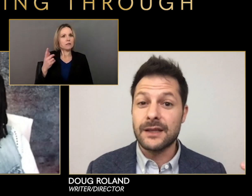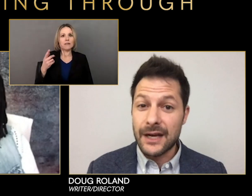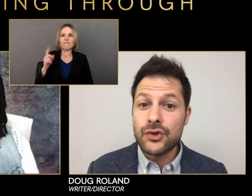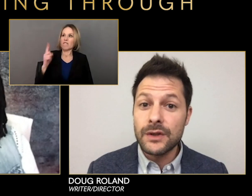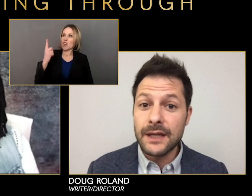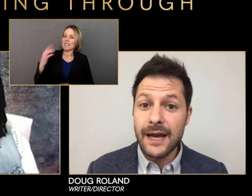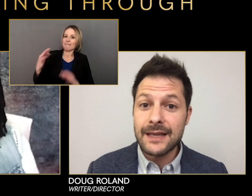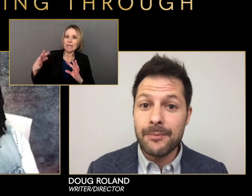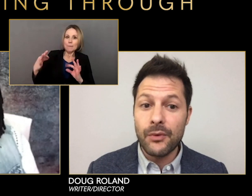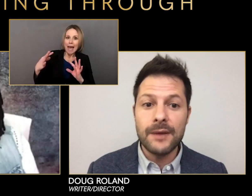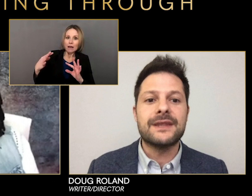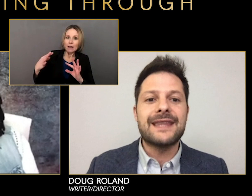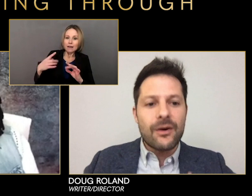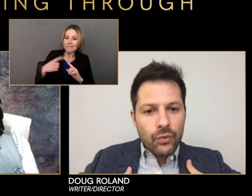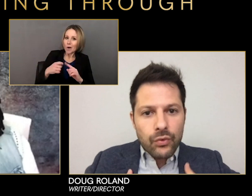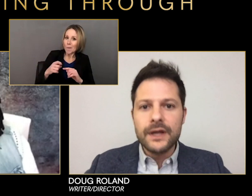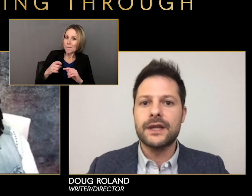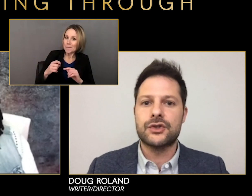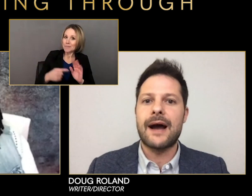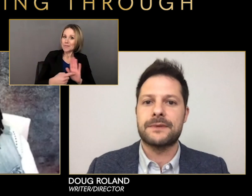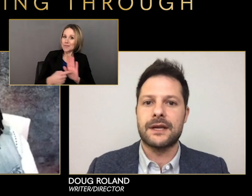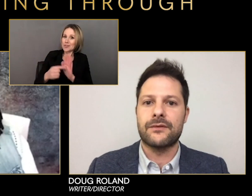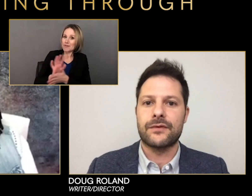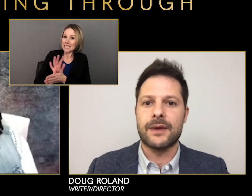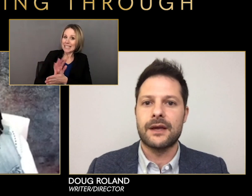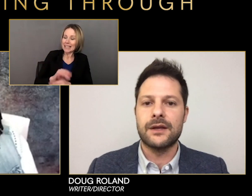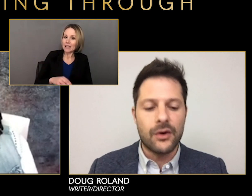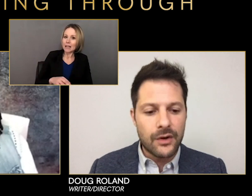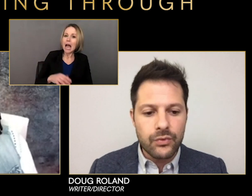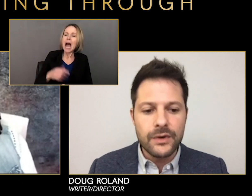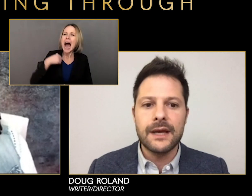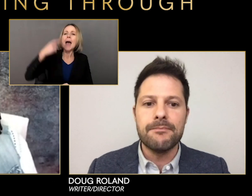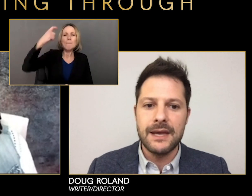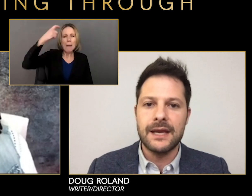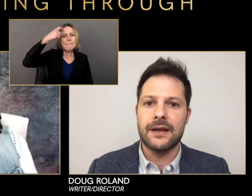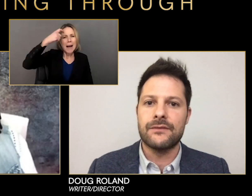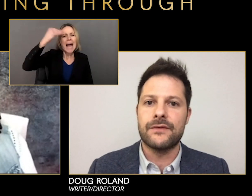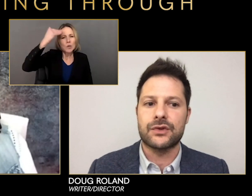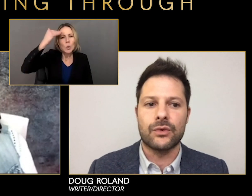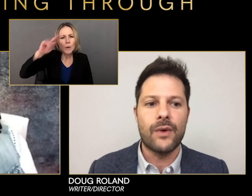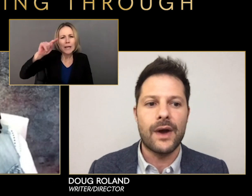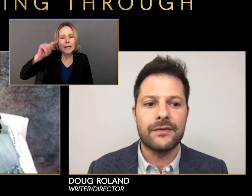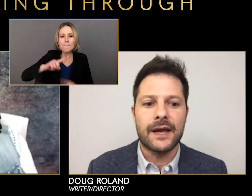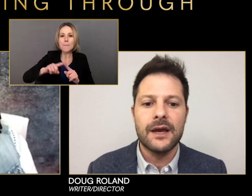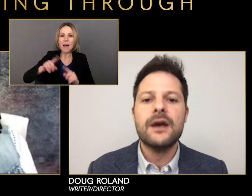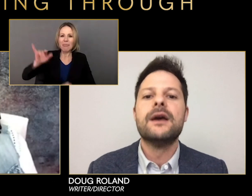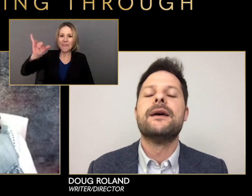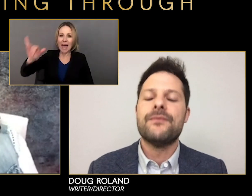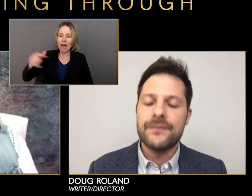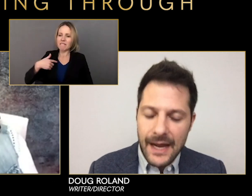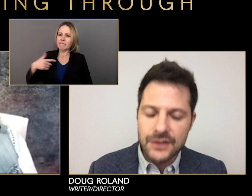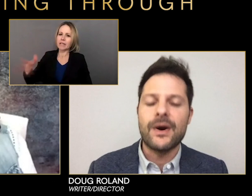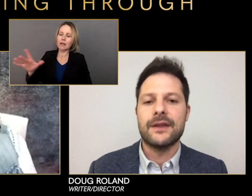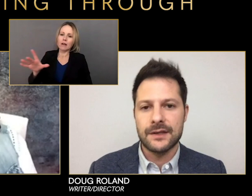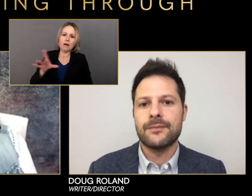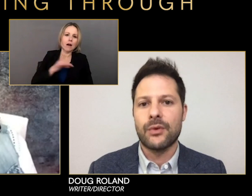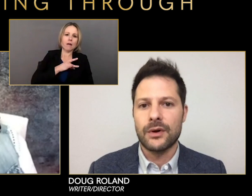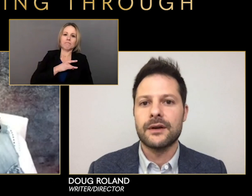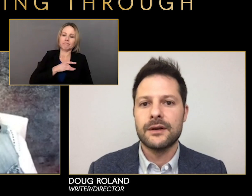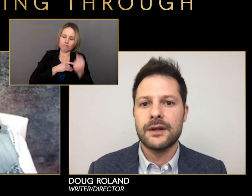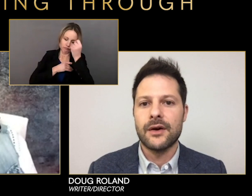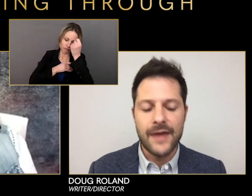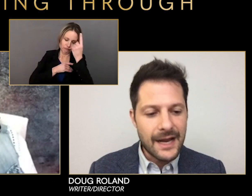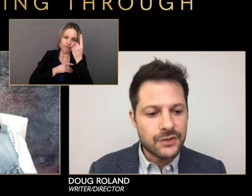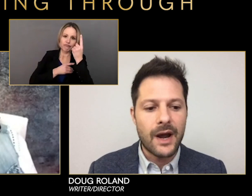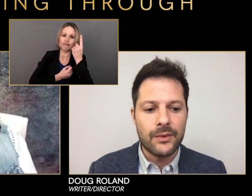that intellectually at that point, but that really dropped it in for me, in a really immediate and visceral way of like, that's why this is